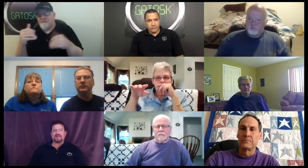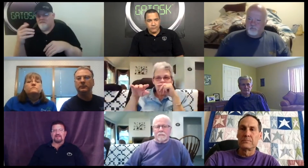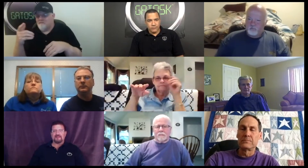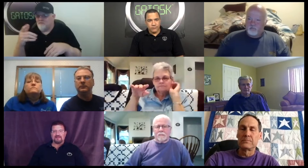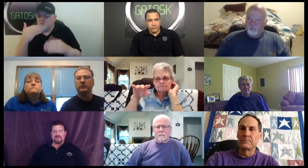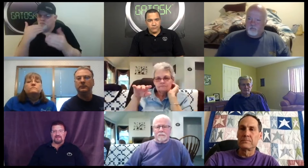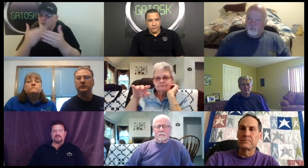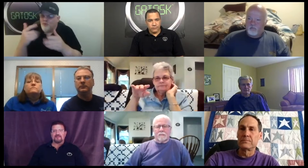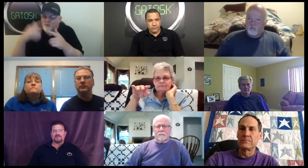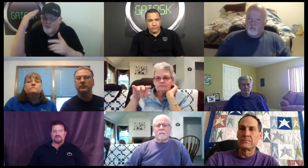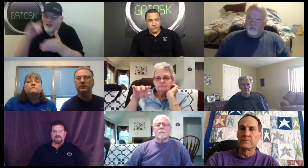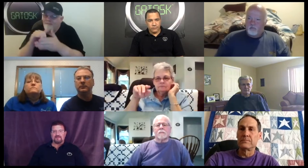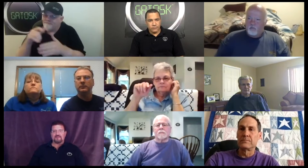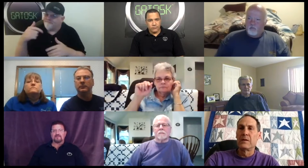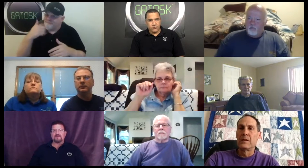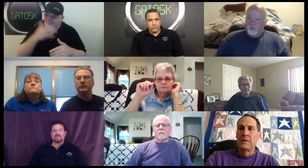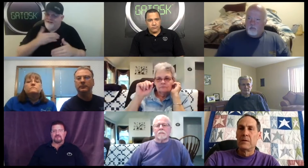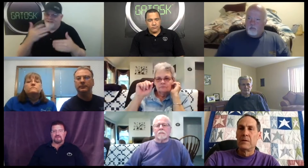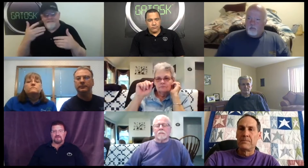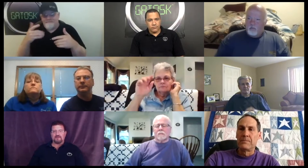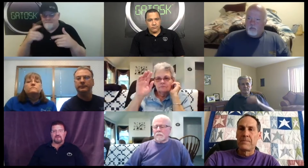So it's good to know that